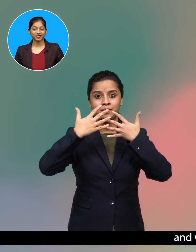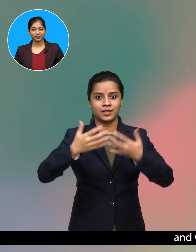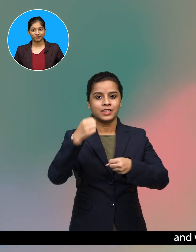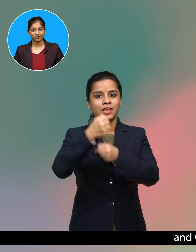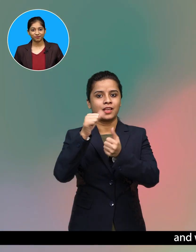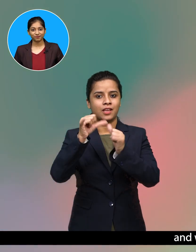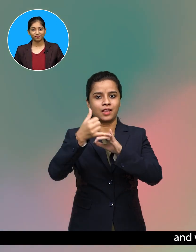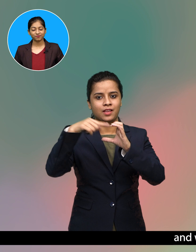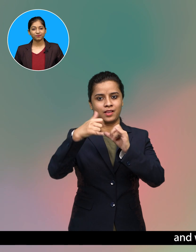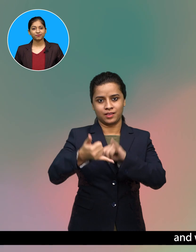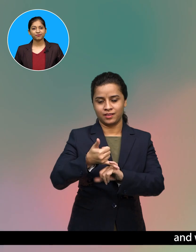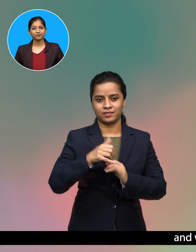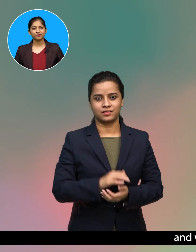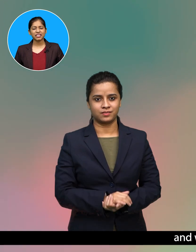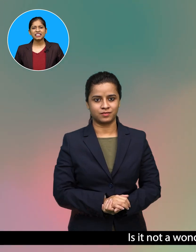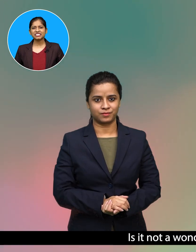gases.